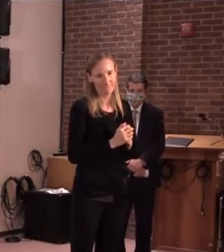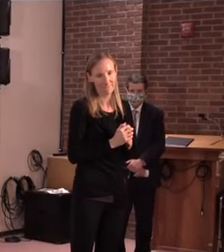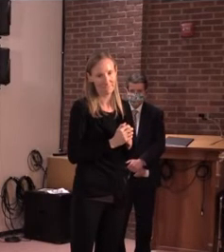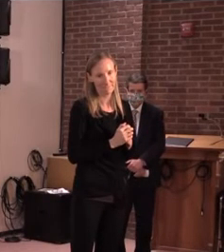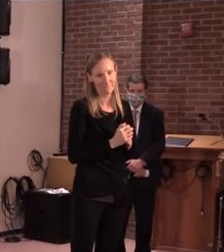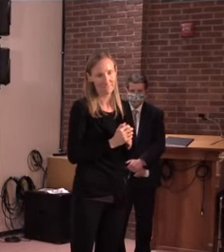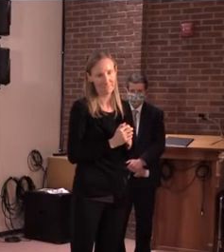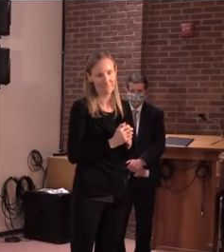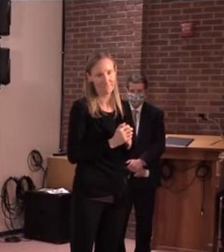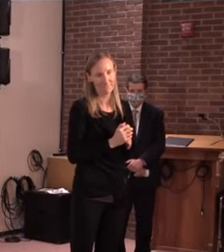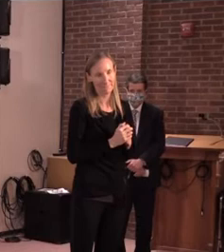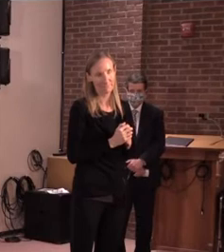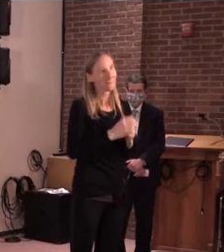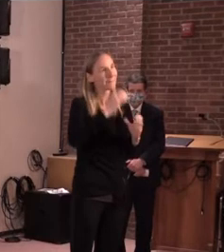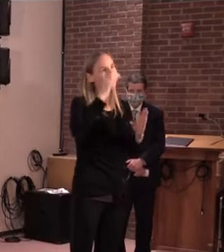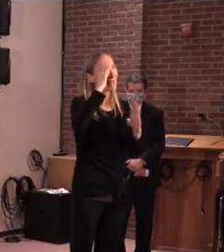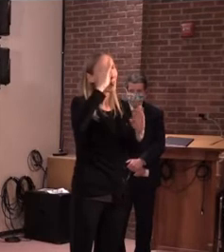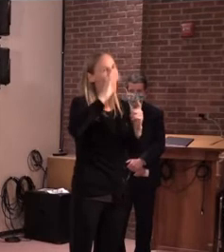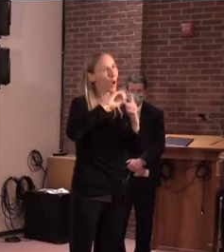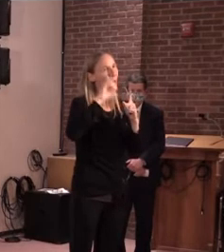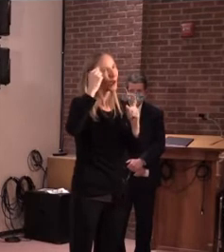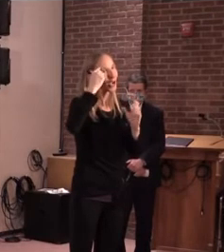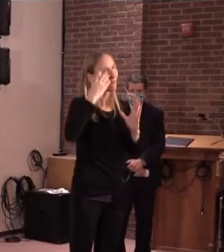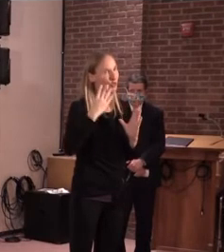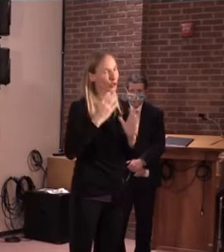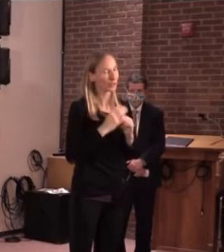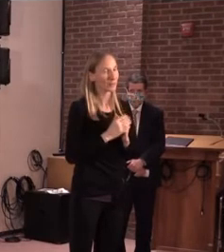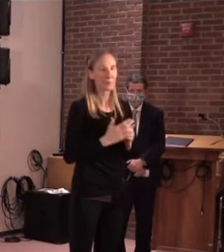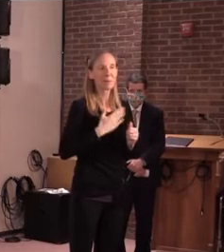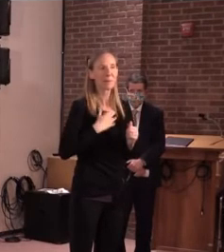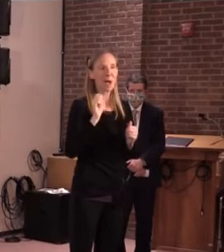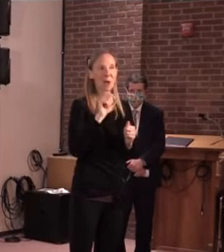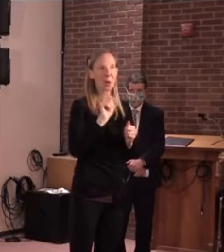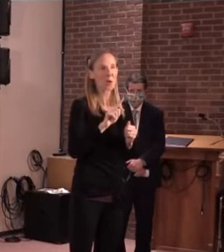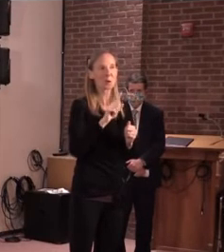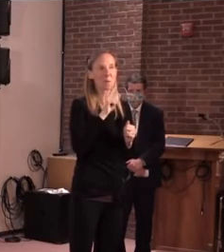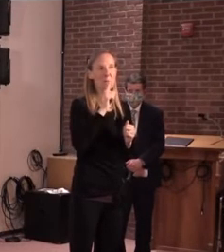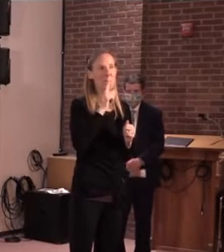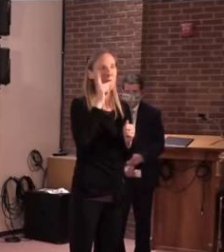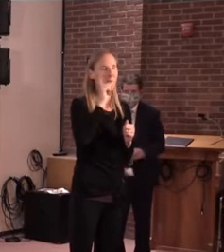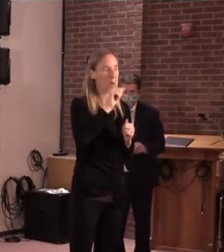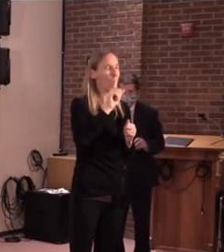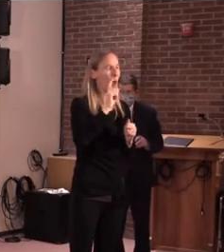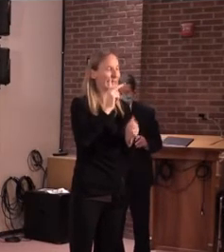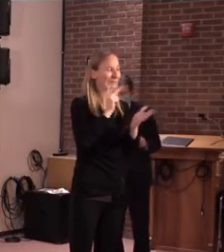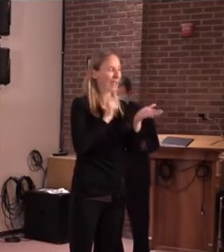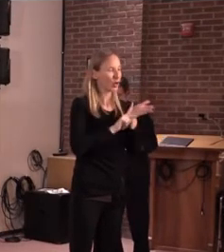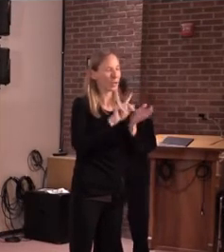Hello, Governor. I think this may be a question for Secretary Tebbets.